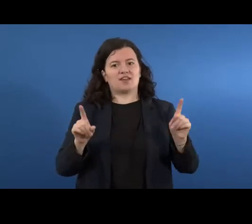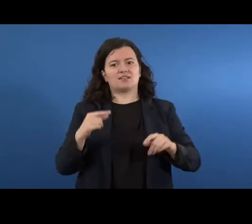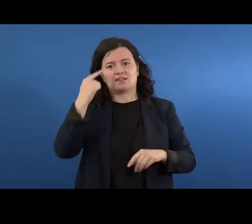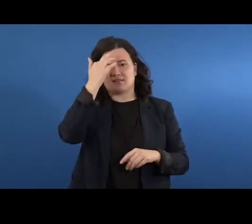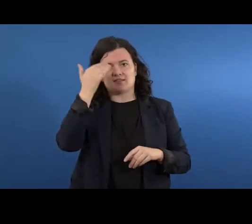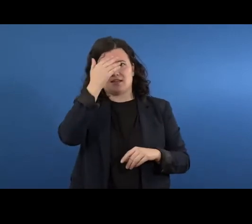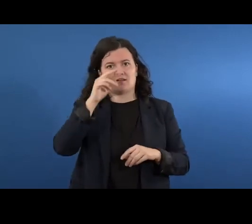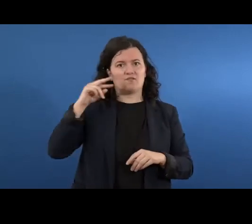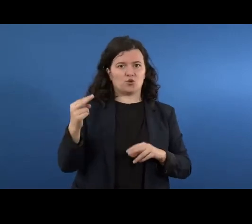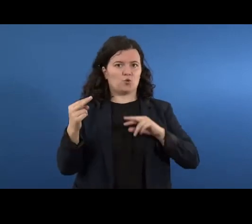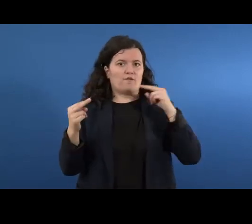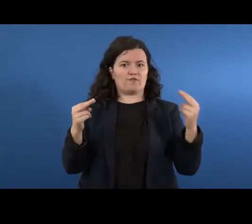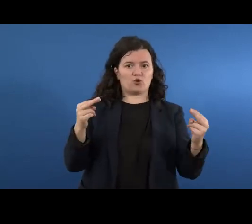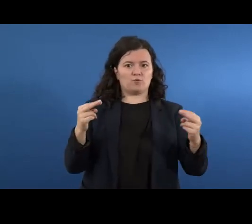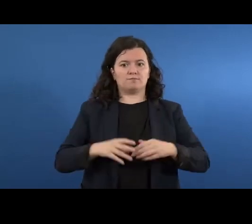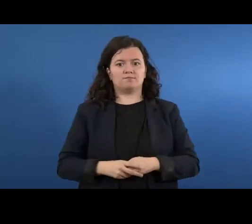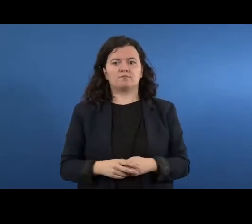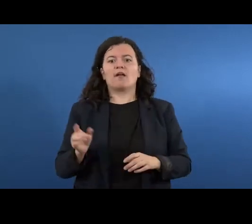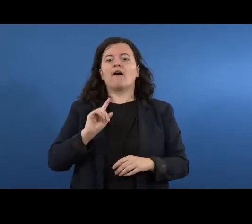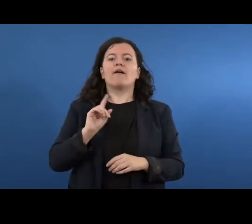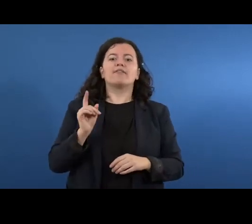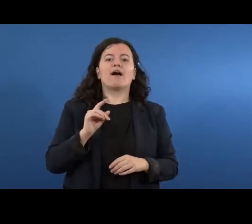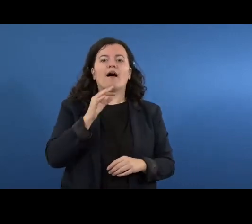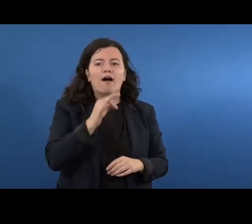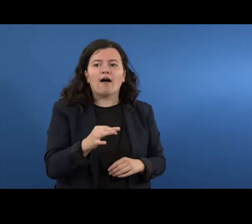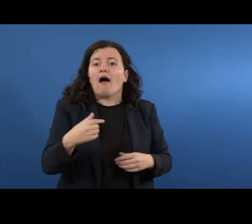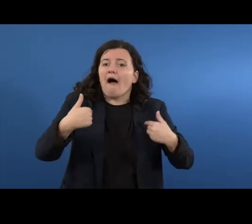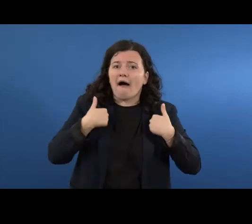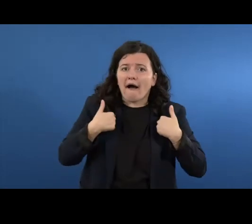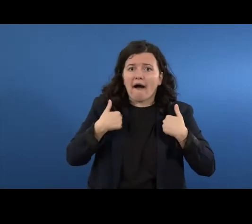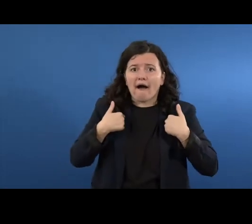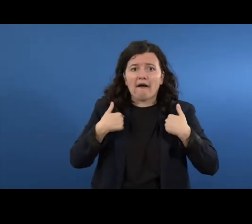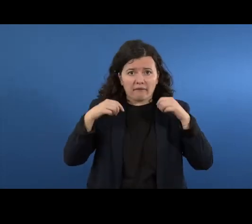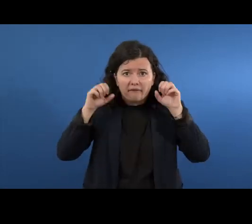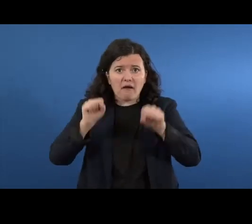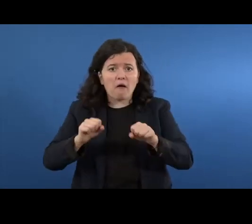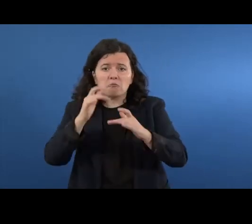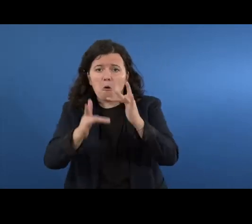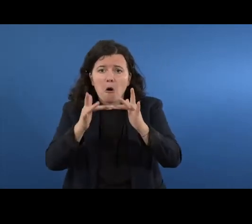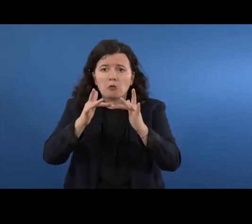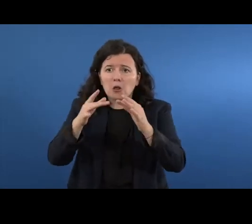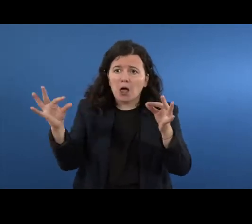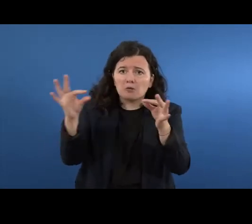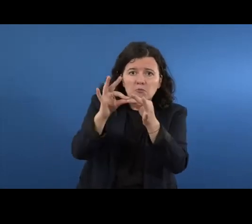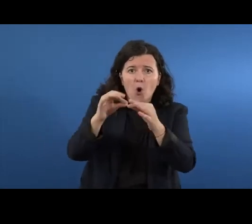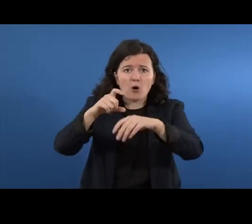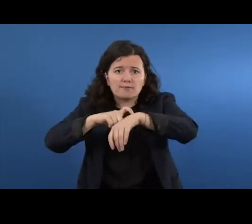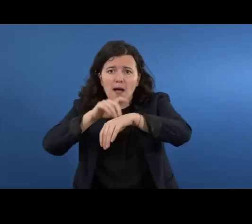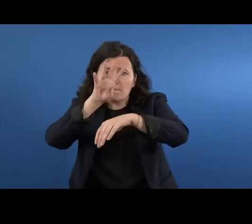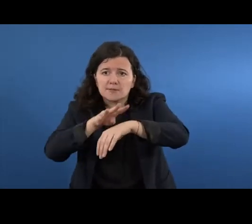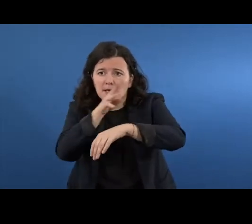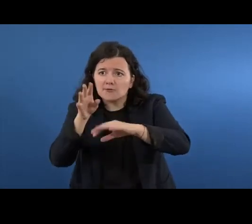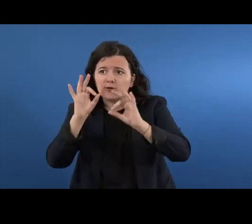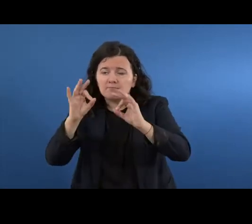at. So it's not only, are you able to use a virtual conference tool or organize your time while you are working